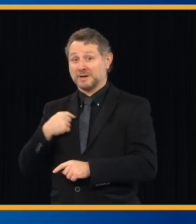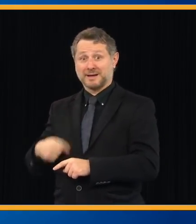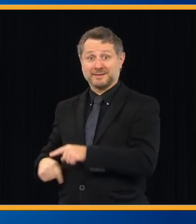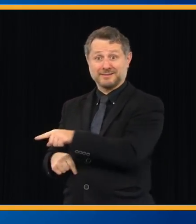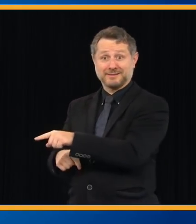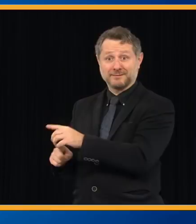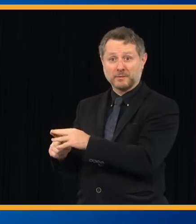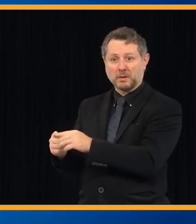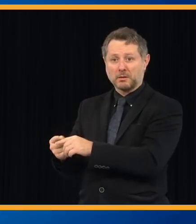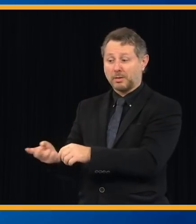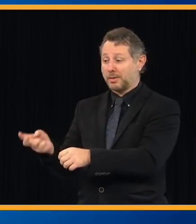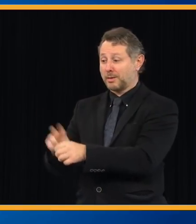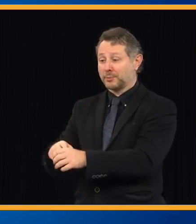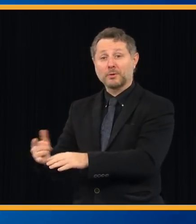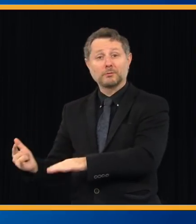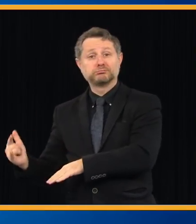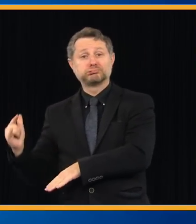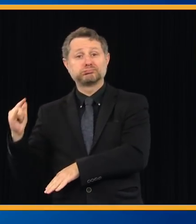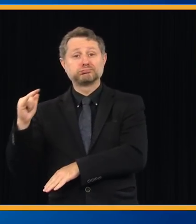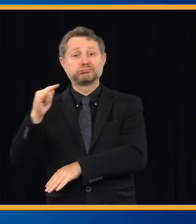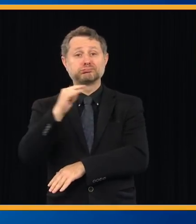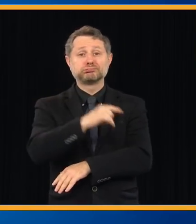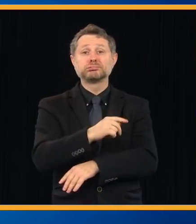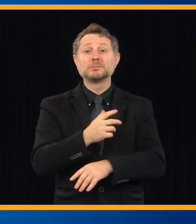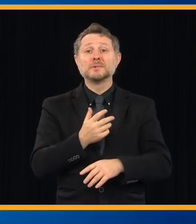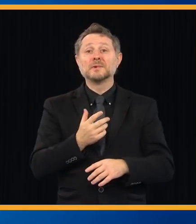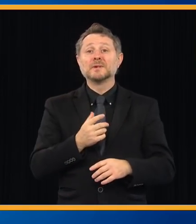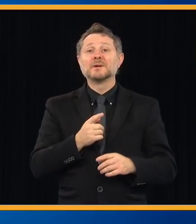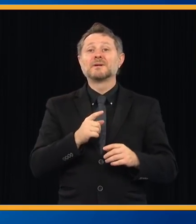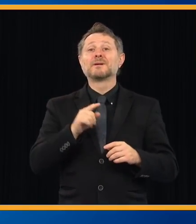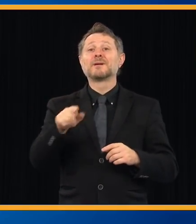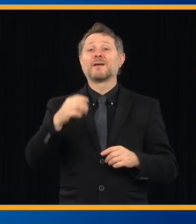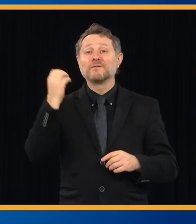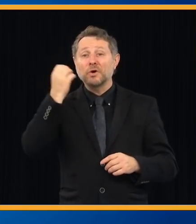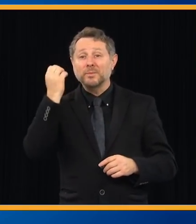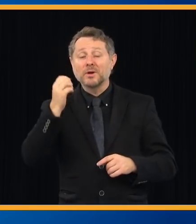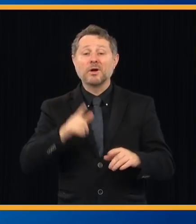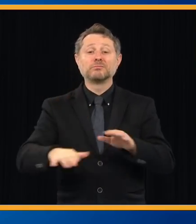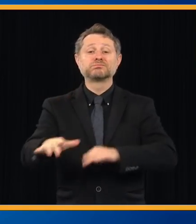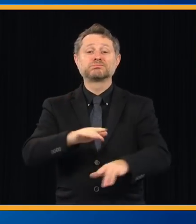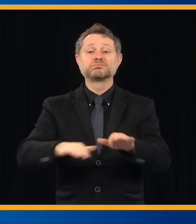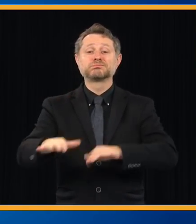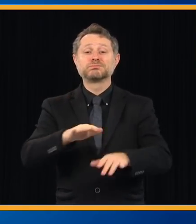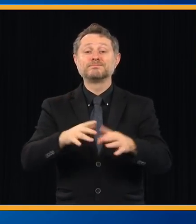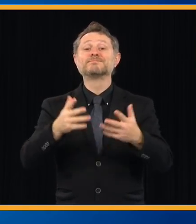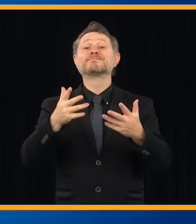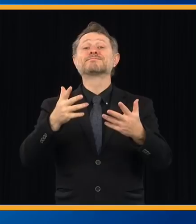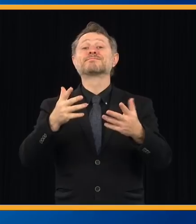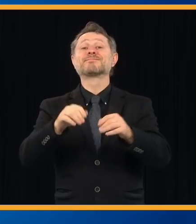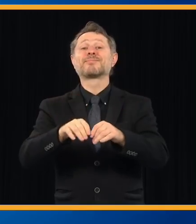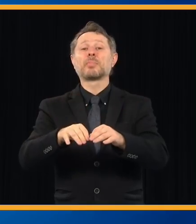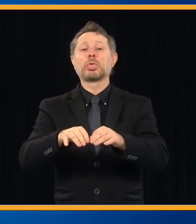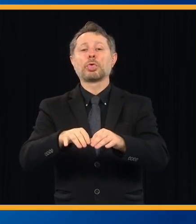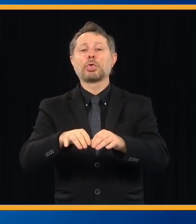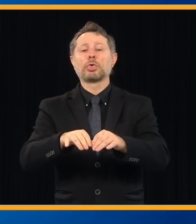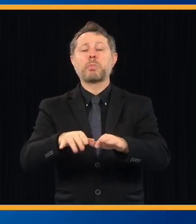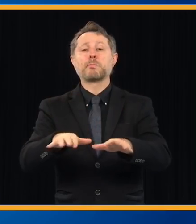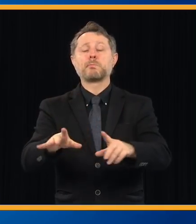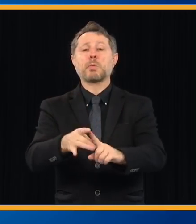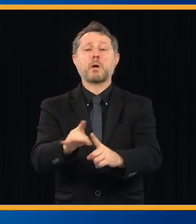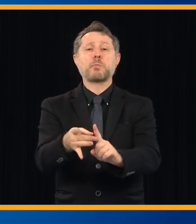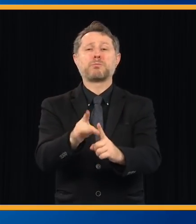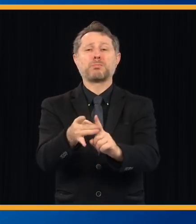Someone who was infected got on a plane and went to Europe, and then from Europe, the